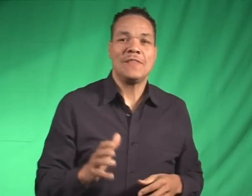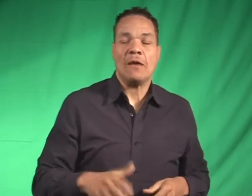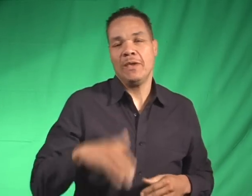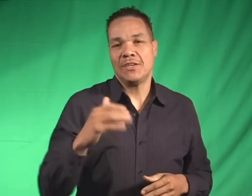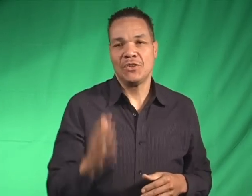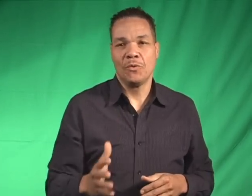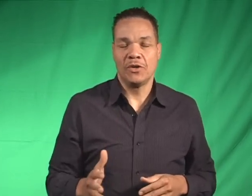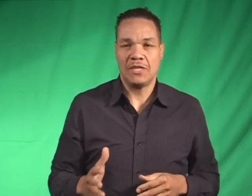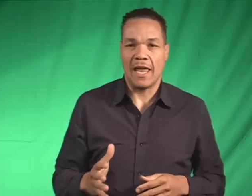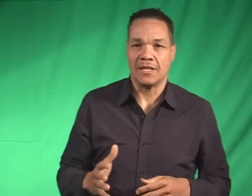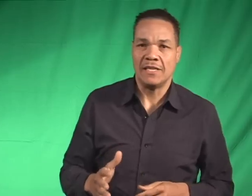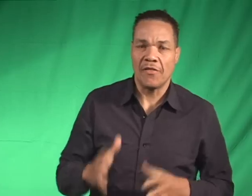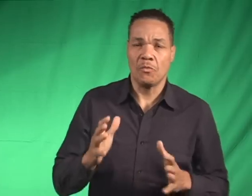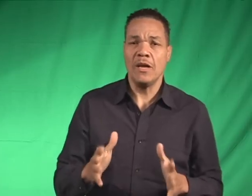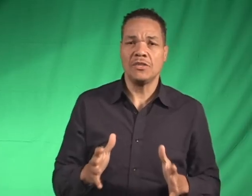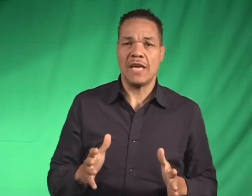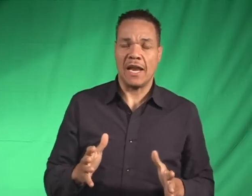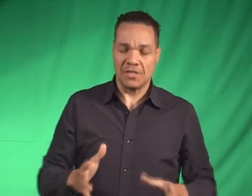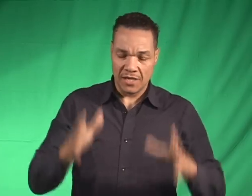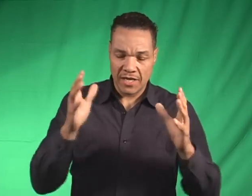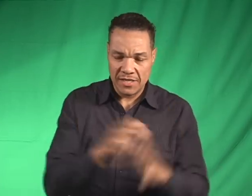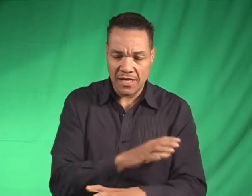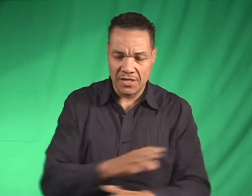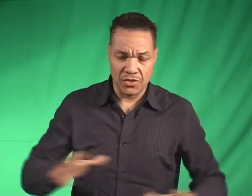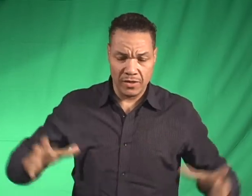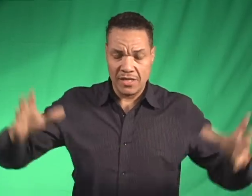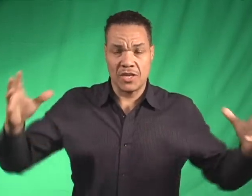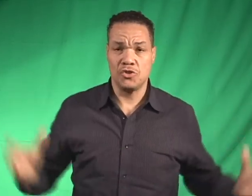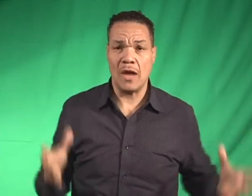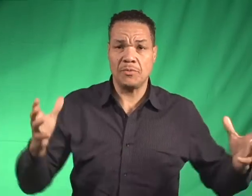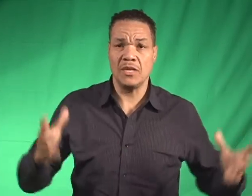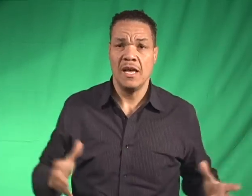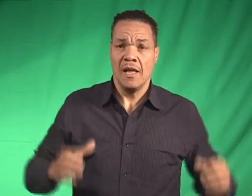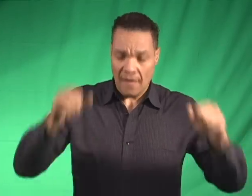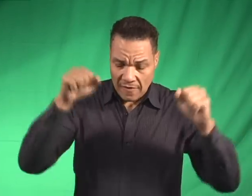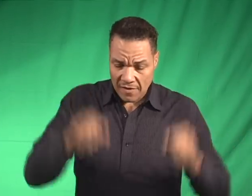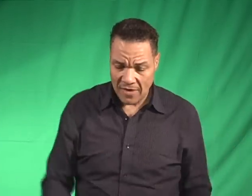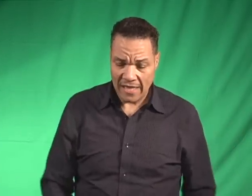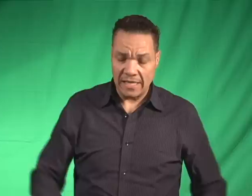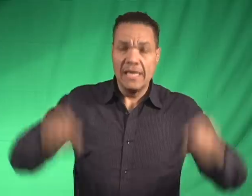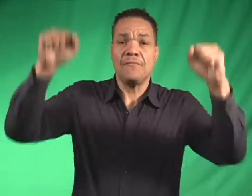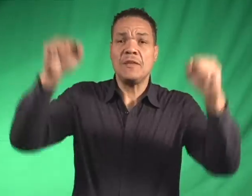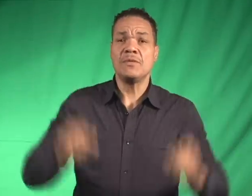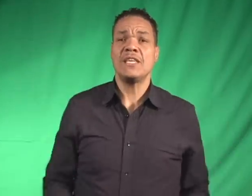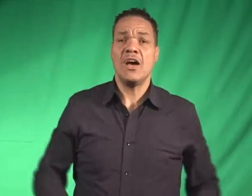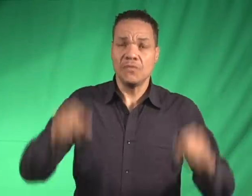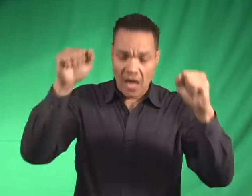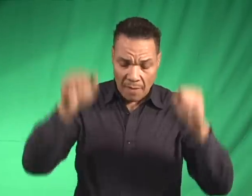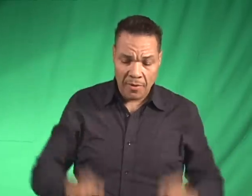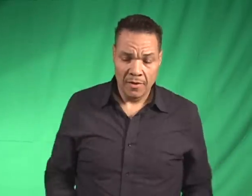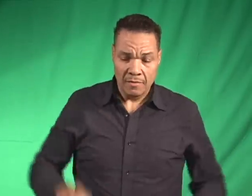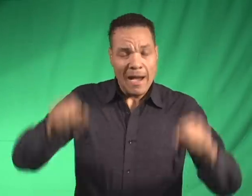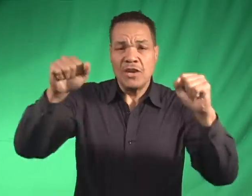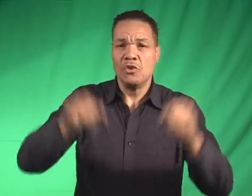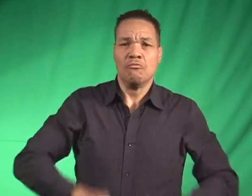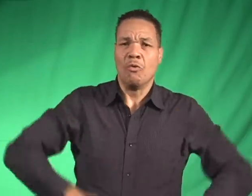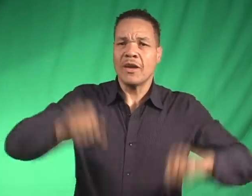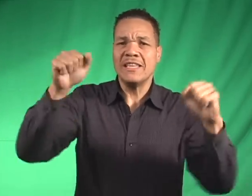that, we get to the real challenge. Now, the real challenge is the contestants are in this contraption, and they've got to lift themselves up by working this